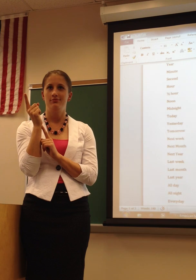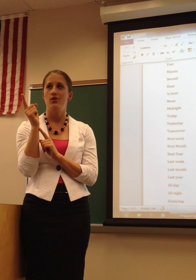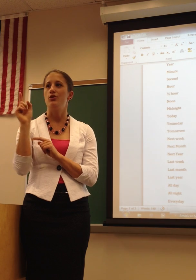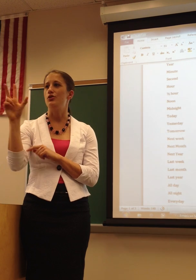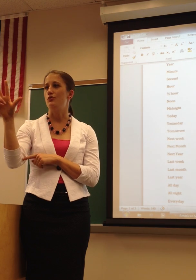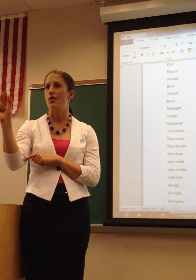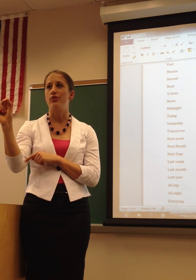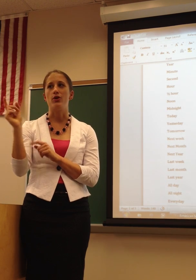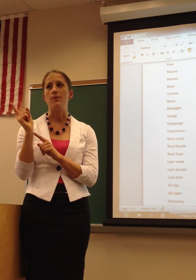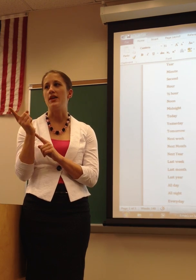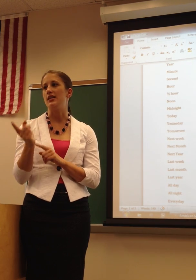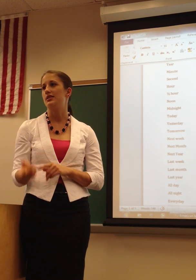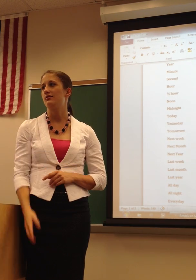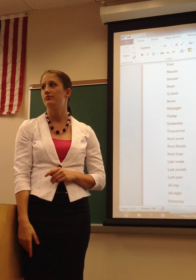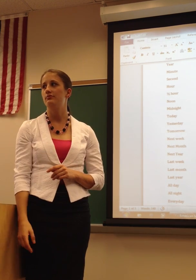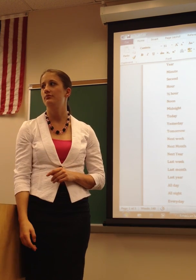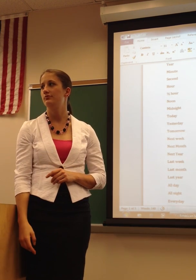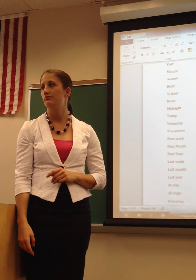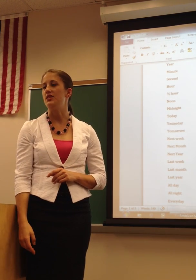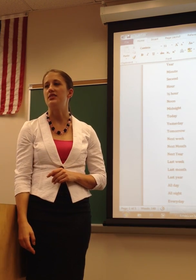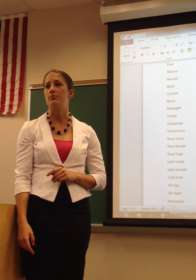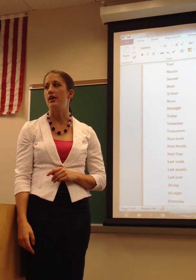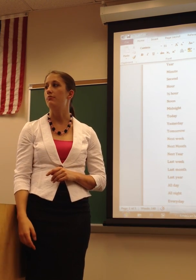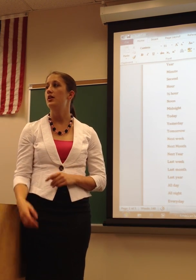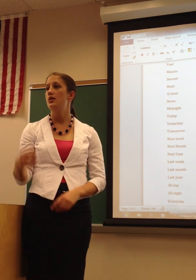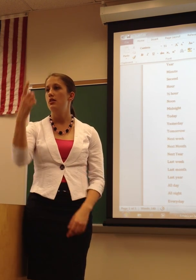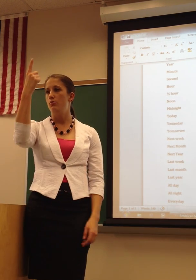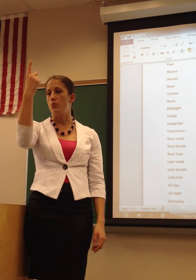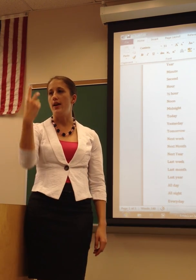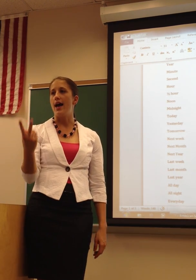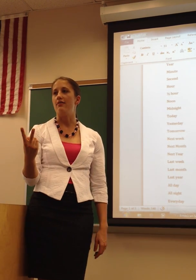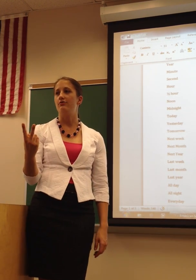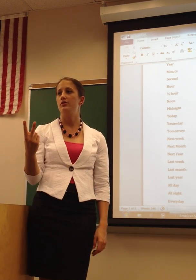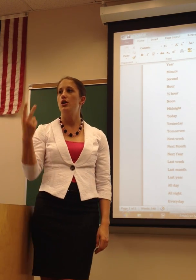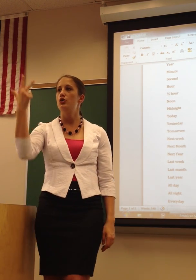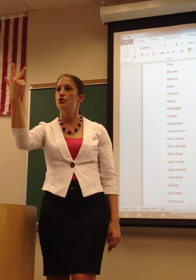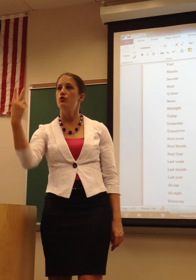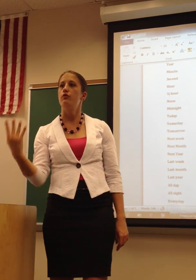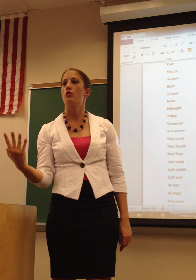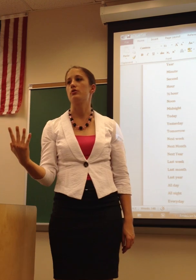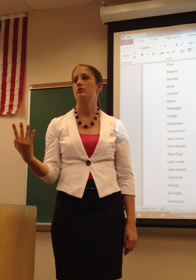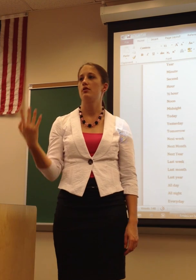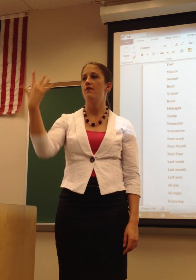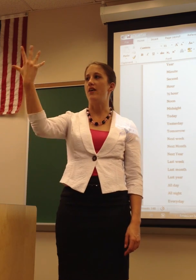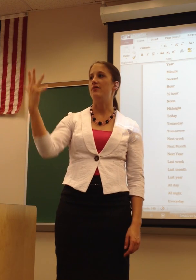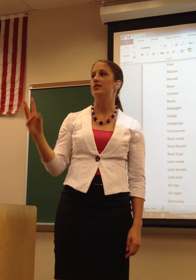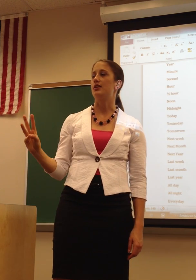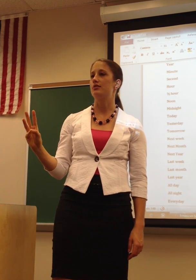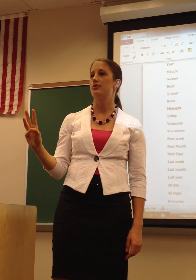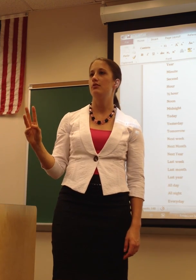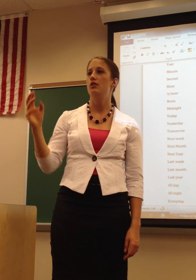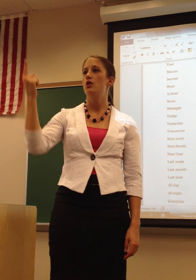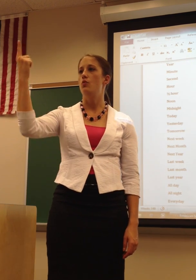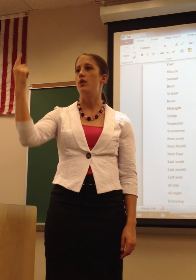You can do 30 minutes. Same thing. But 1/2. 2/4. 5, 6.